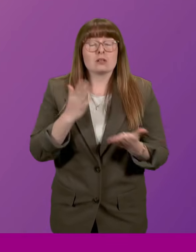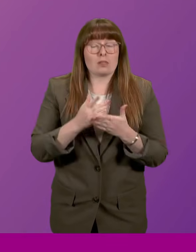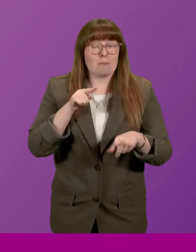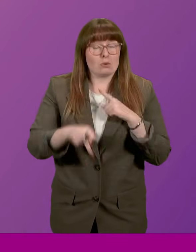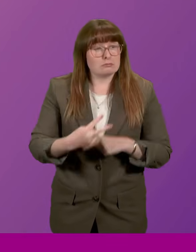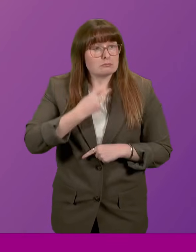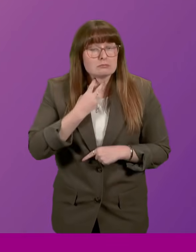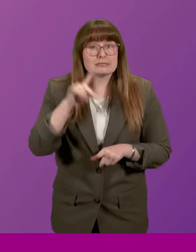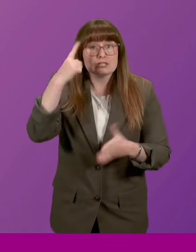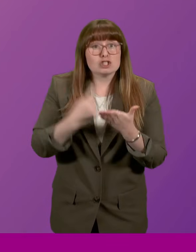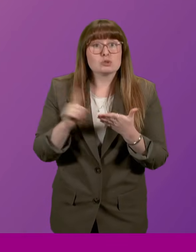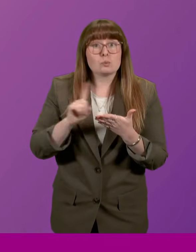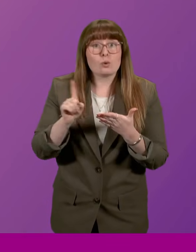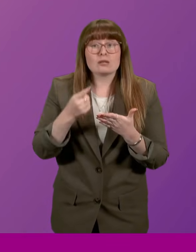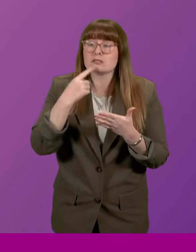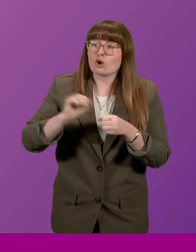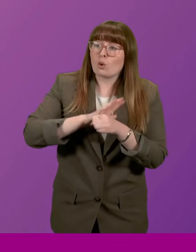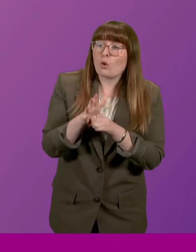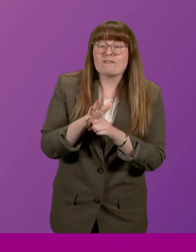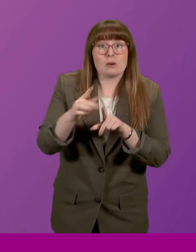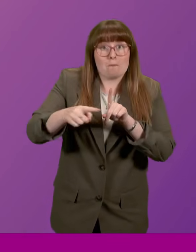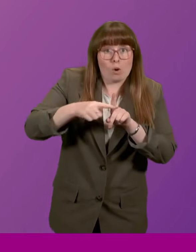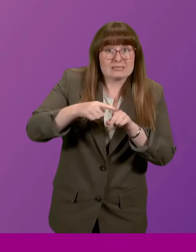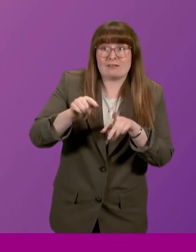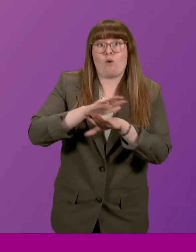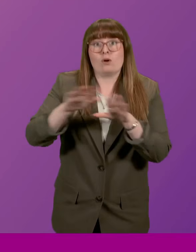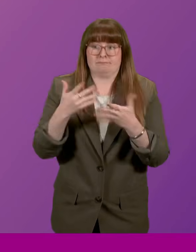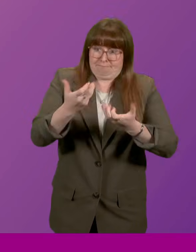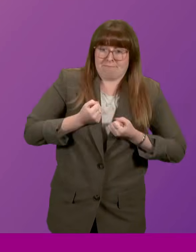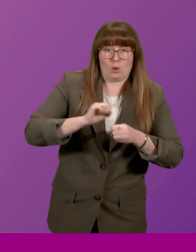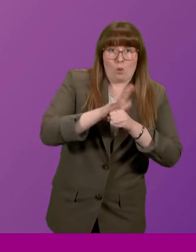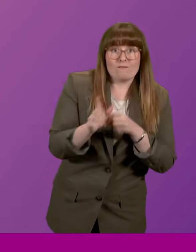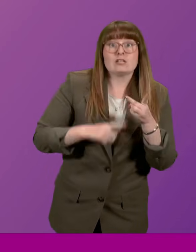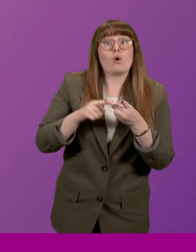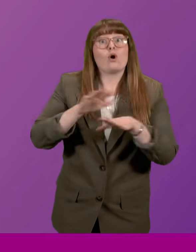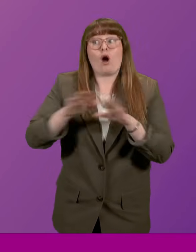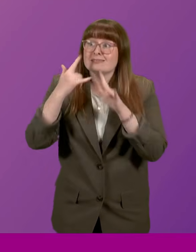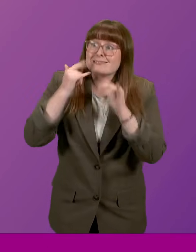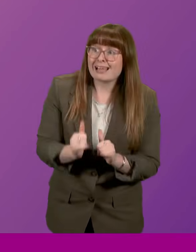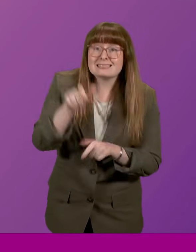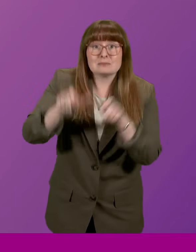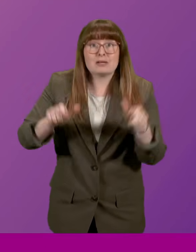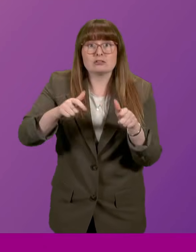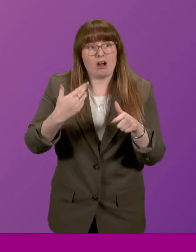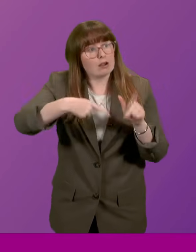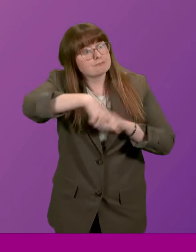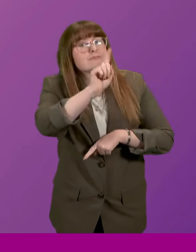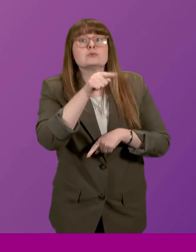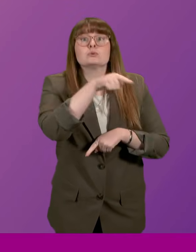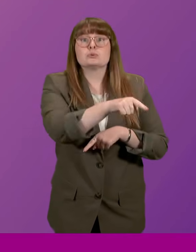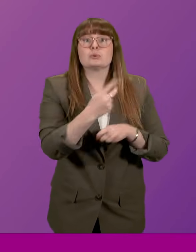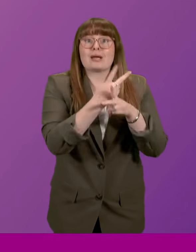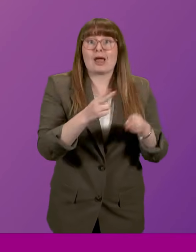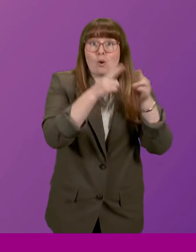ministers was to send COVID-positive and untested patients into care homes, even when it was known that